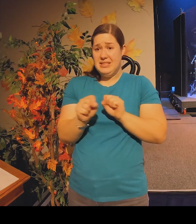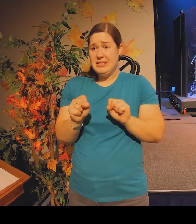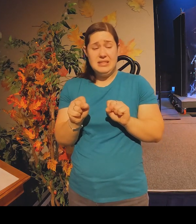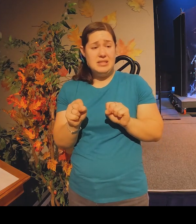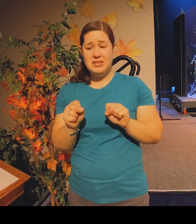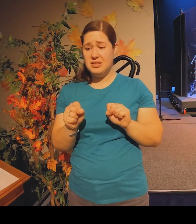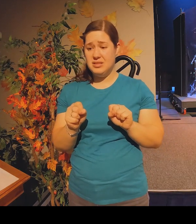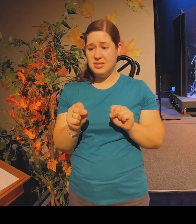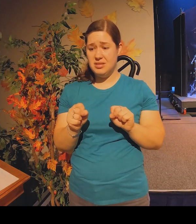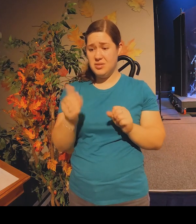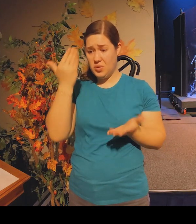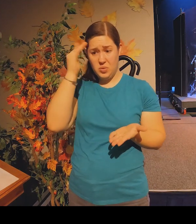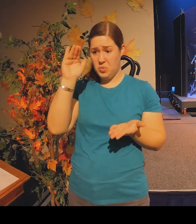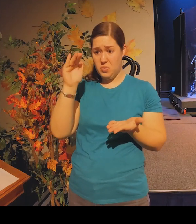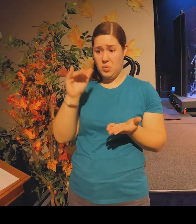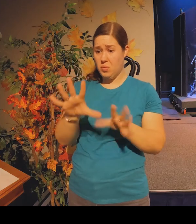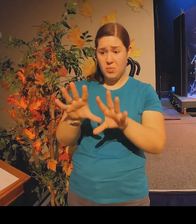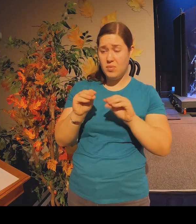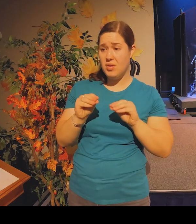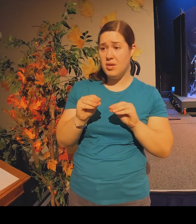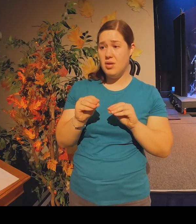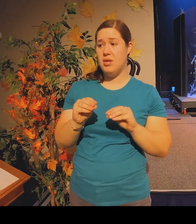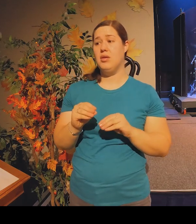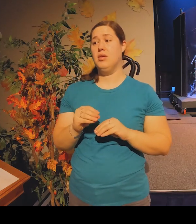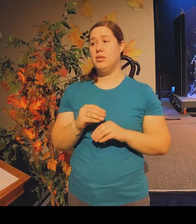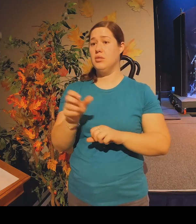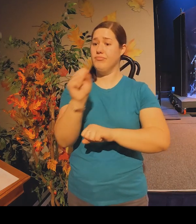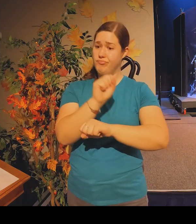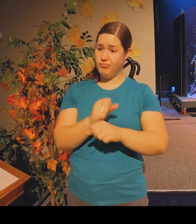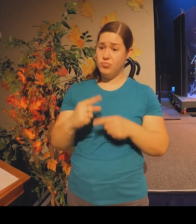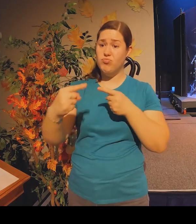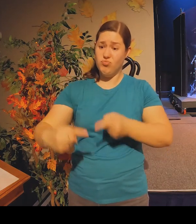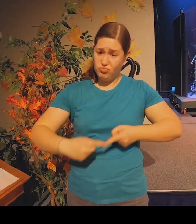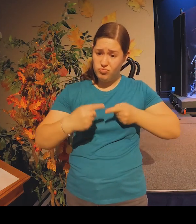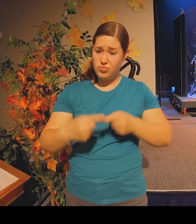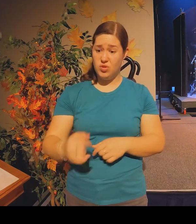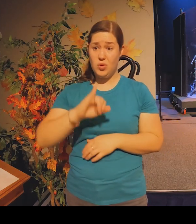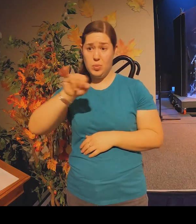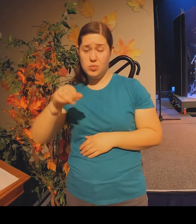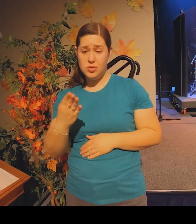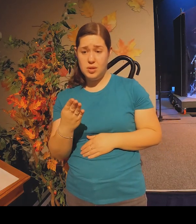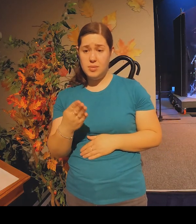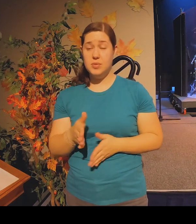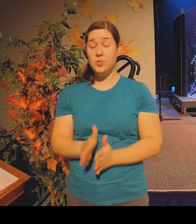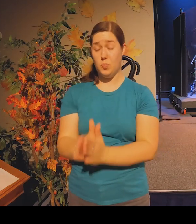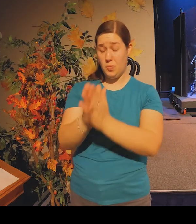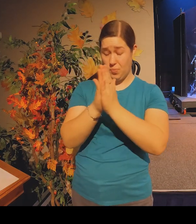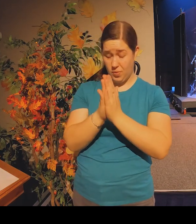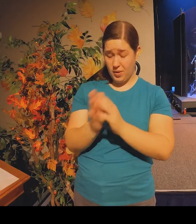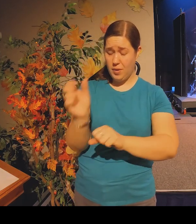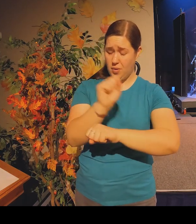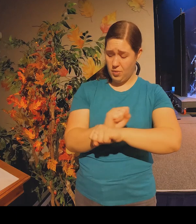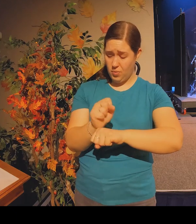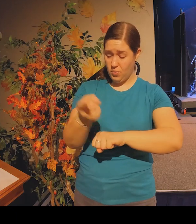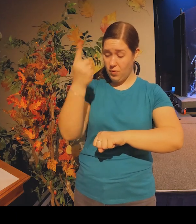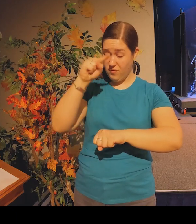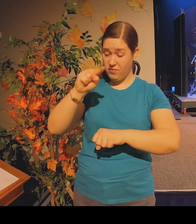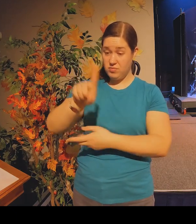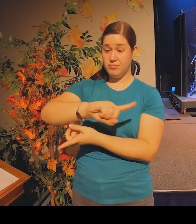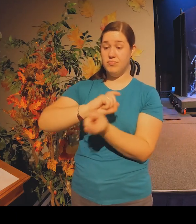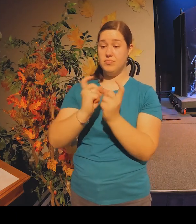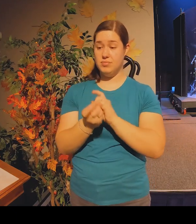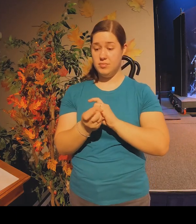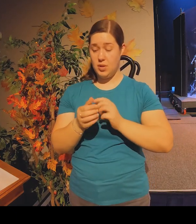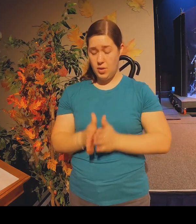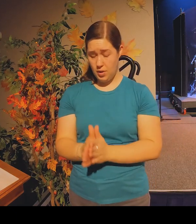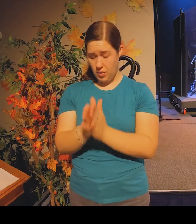world. And we pray for and we work for change. We pray for those affected by the extensive